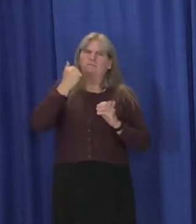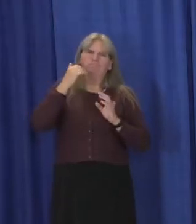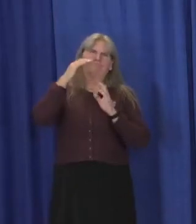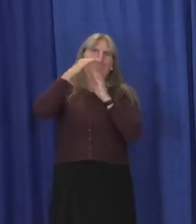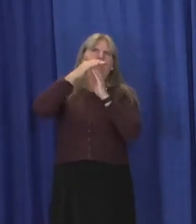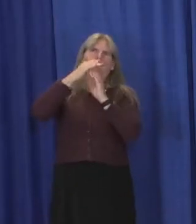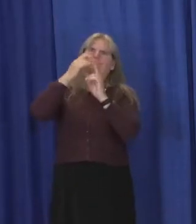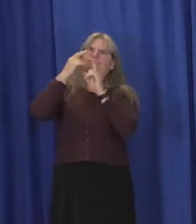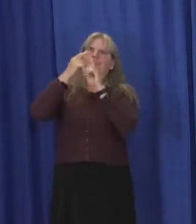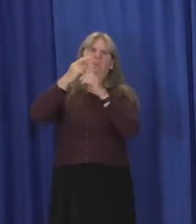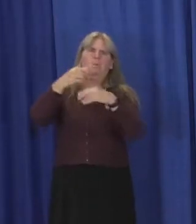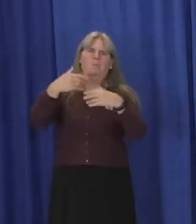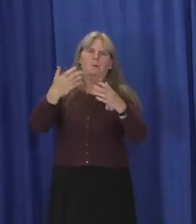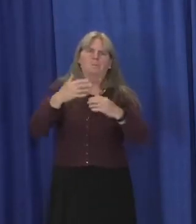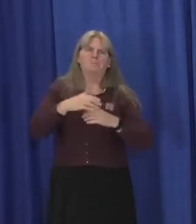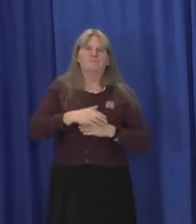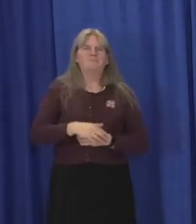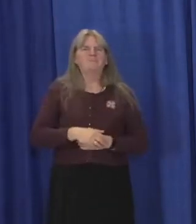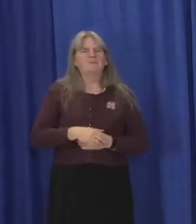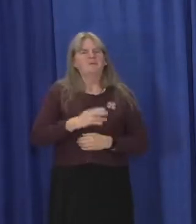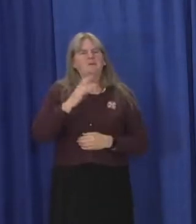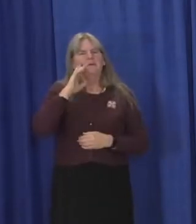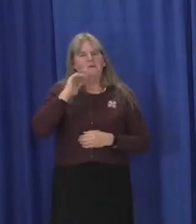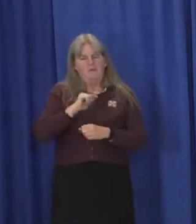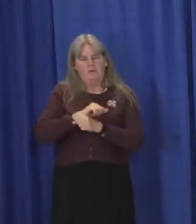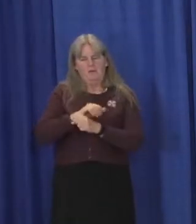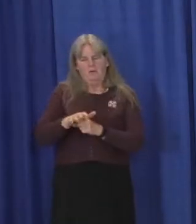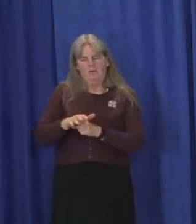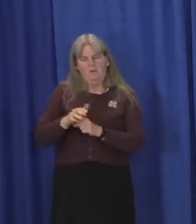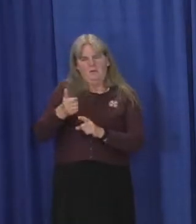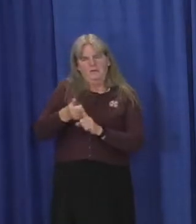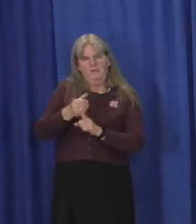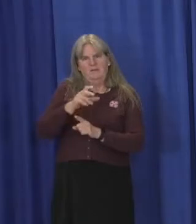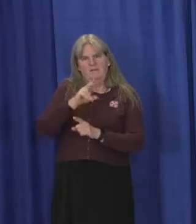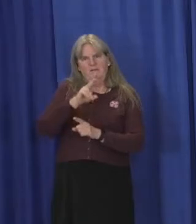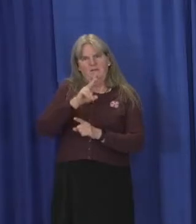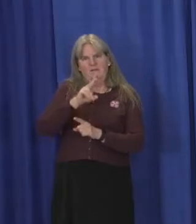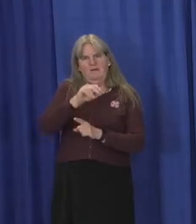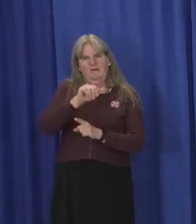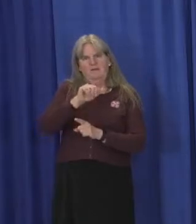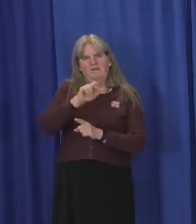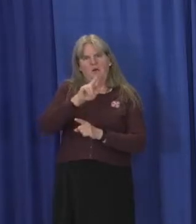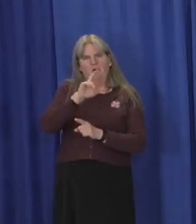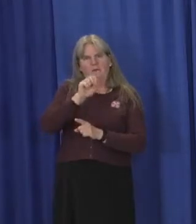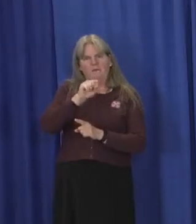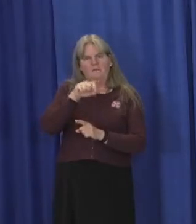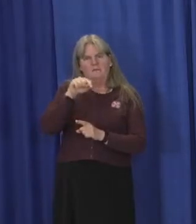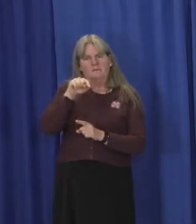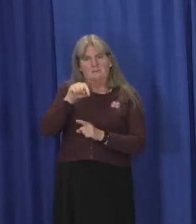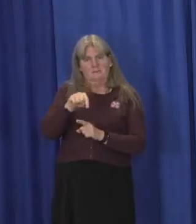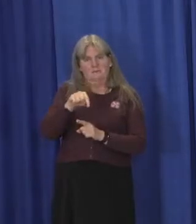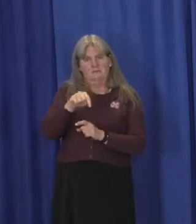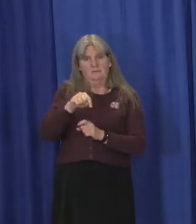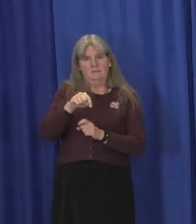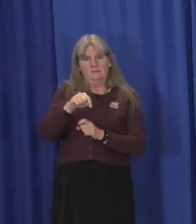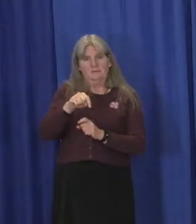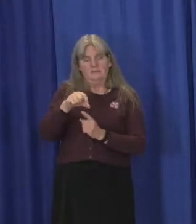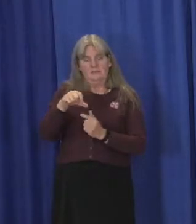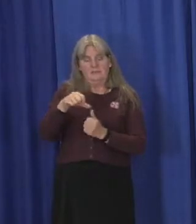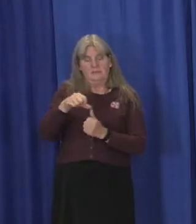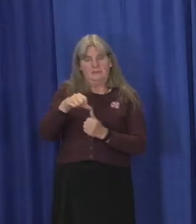I think we have to remember that COVID-19 is a virus that is completely